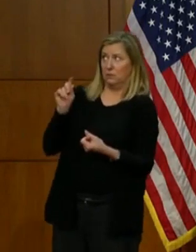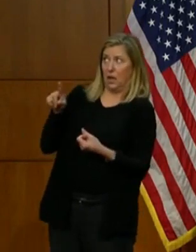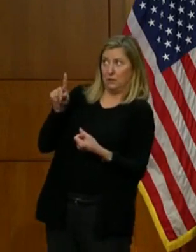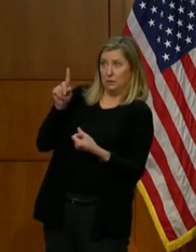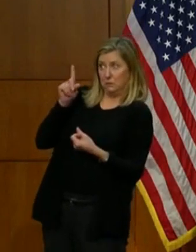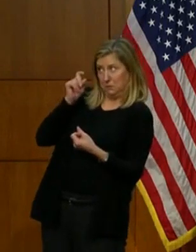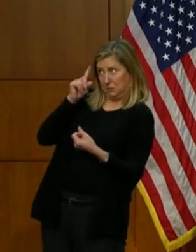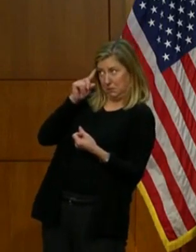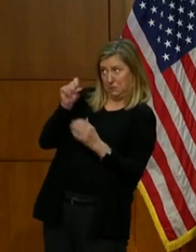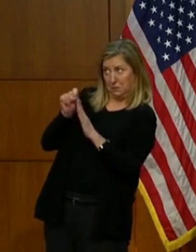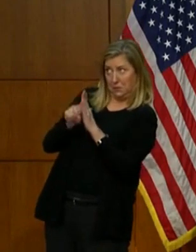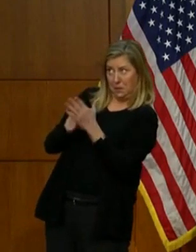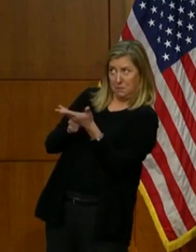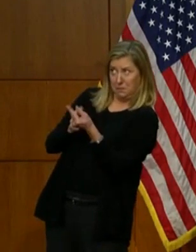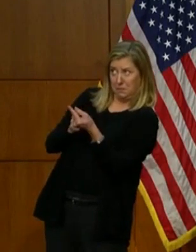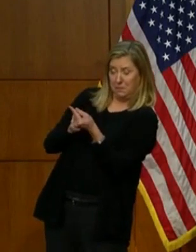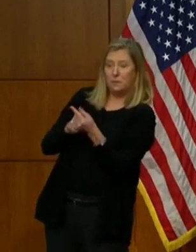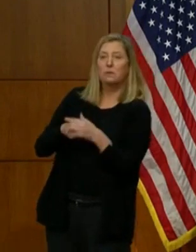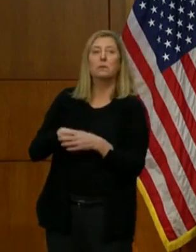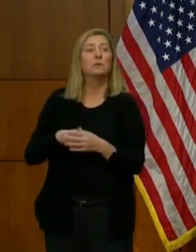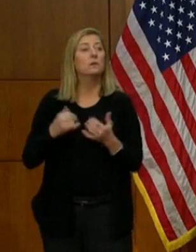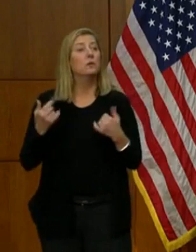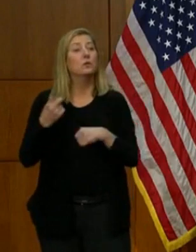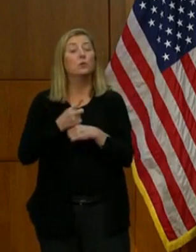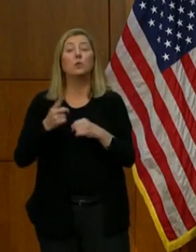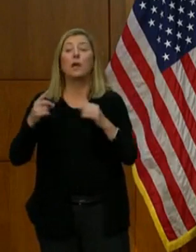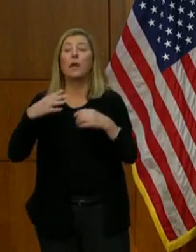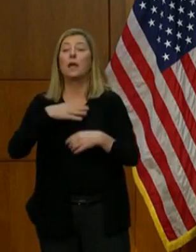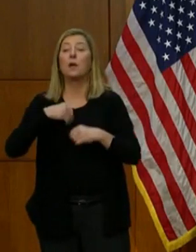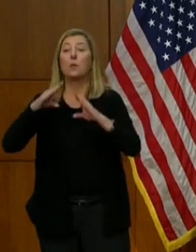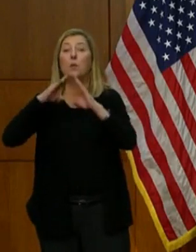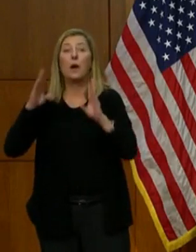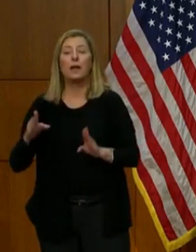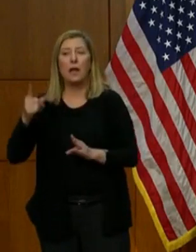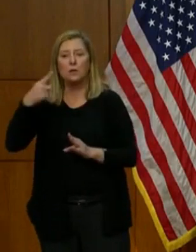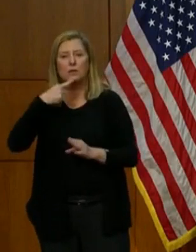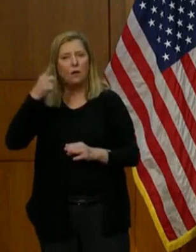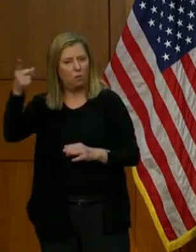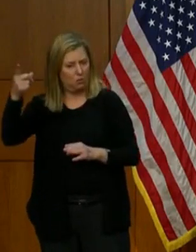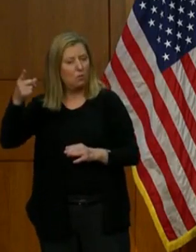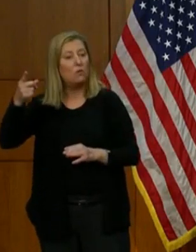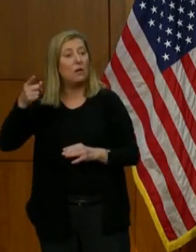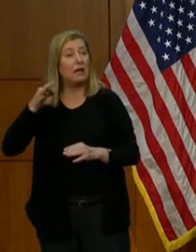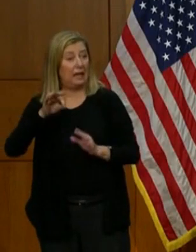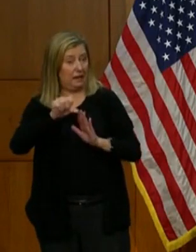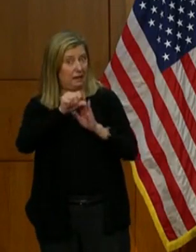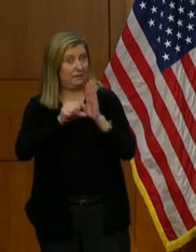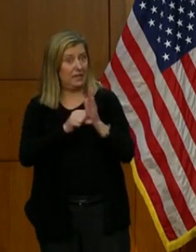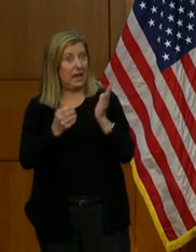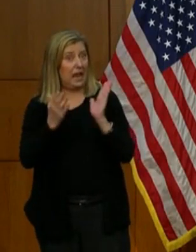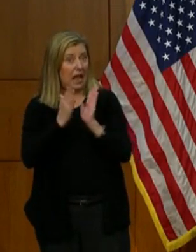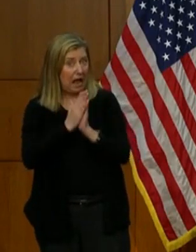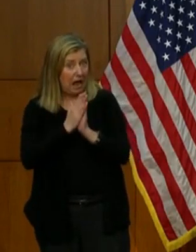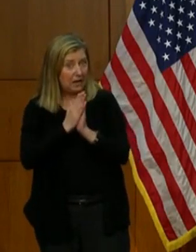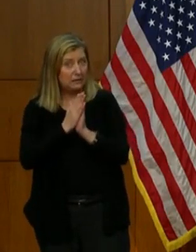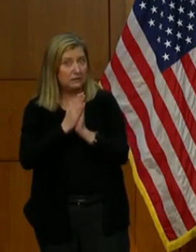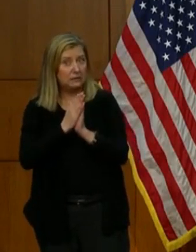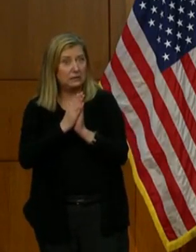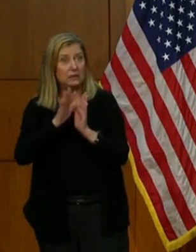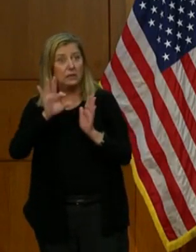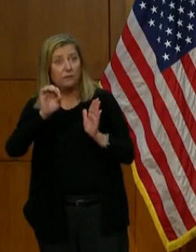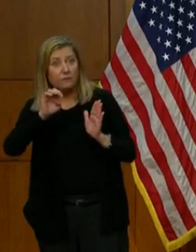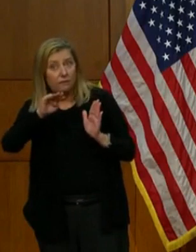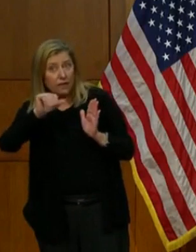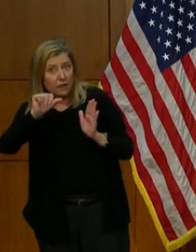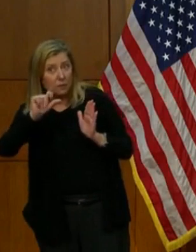happen. Today, the White House said that they will accept any state's request for help from FEMA.